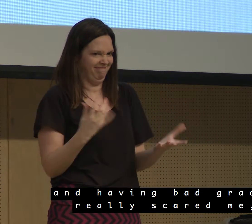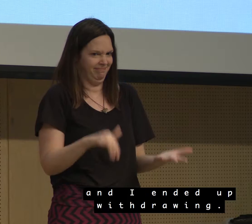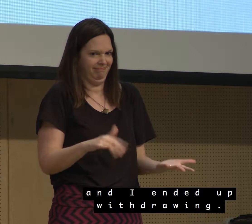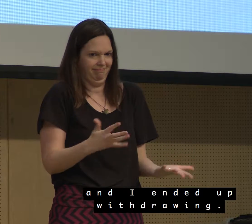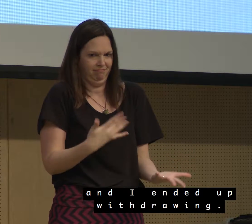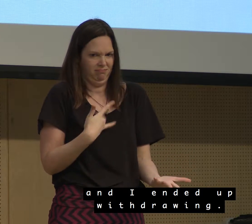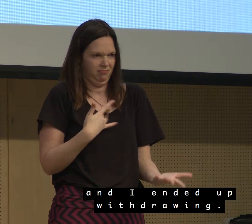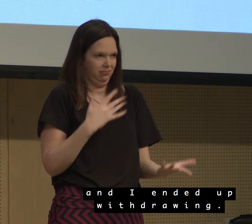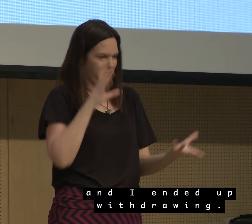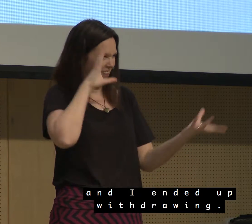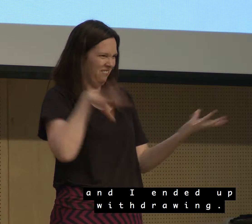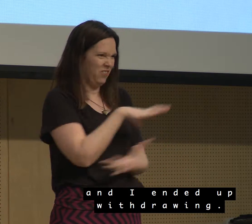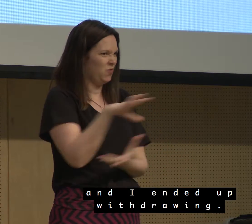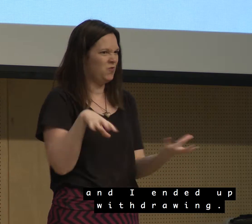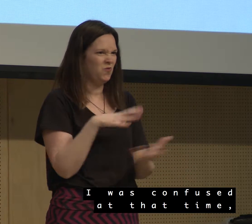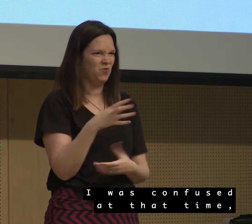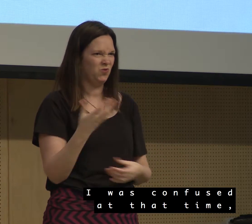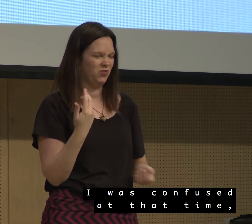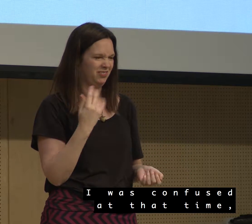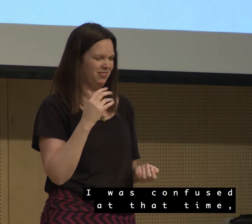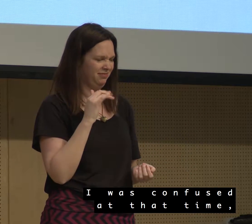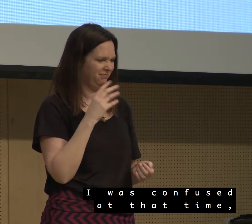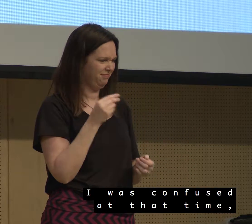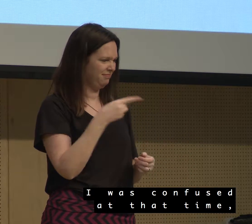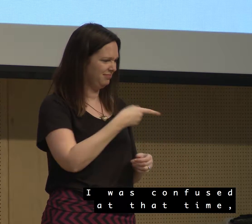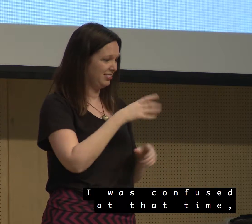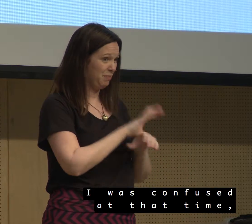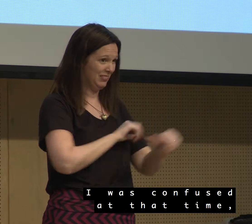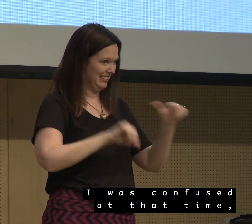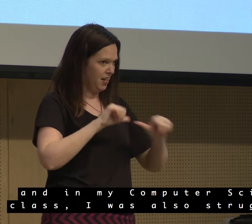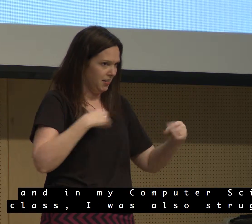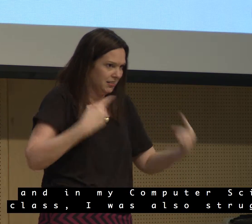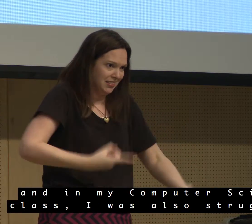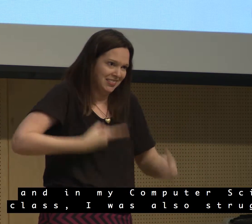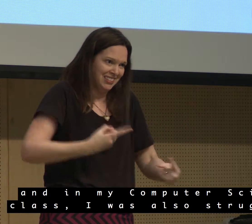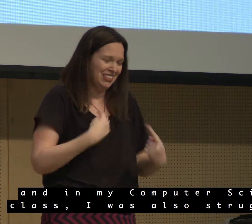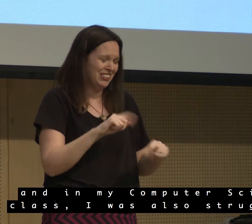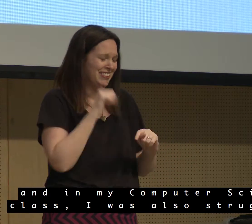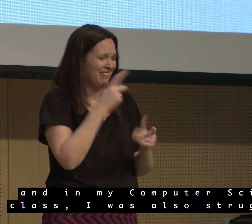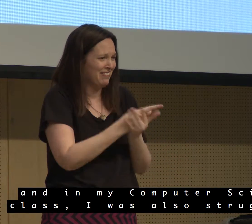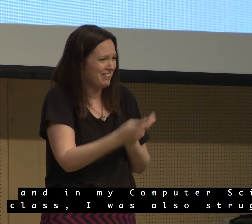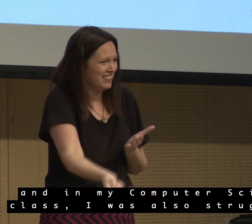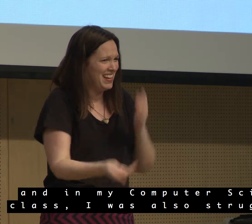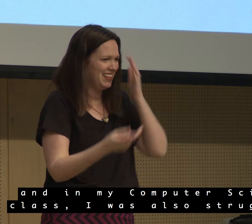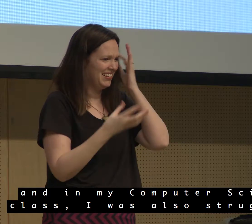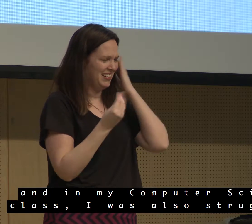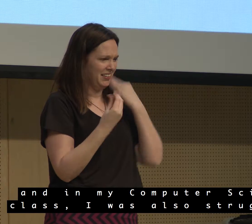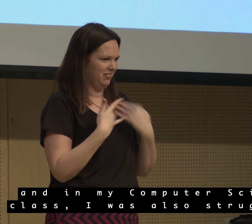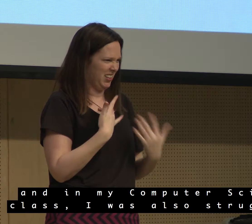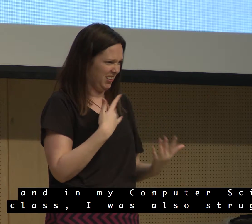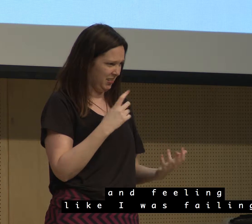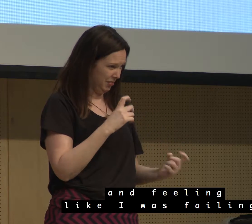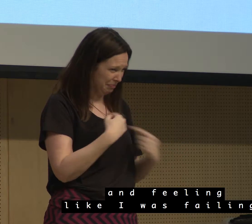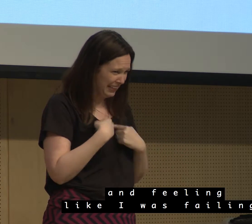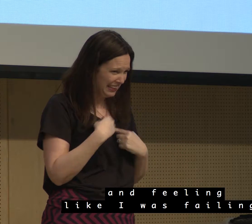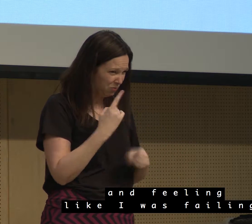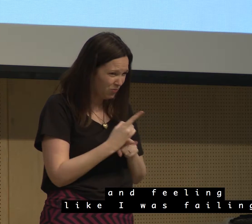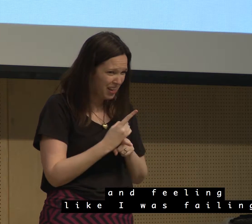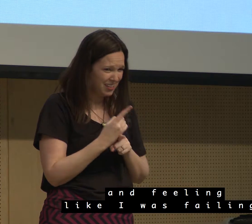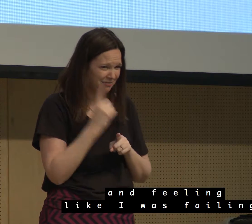really scared me, and I ended up withdrawing. I was confused at that time. And in my computer science class, I was also struggling and feeling like I was